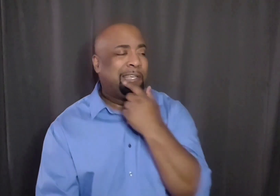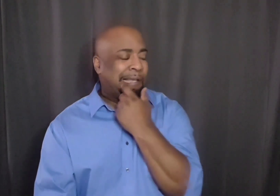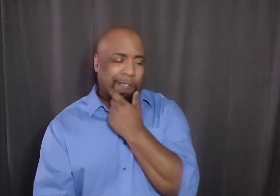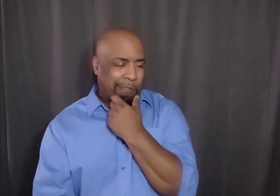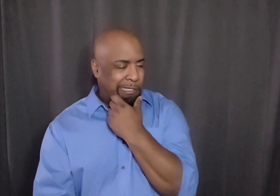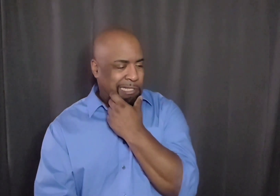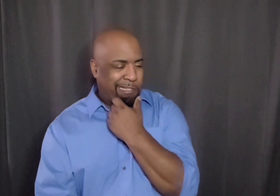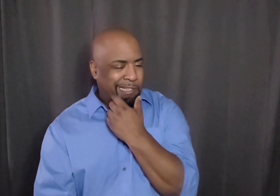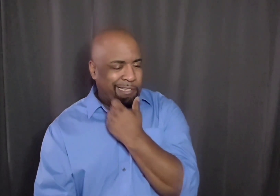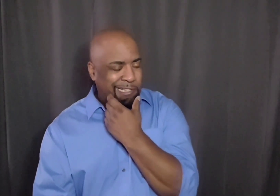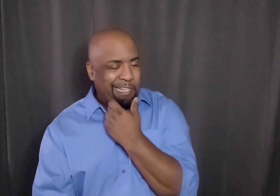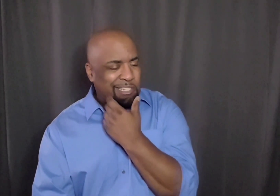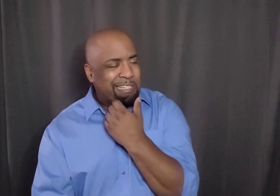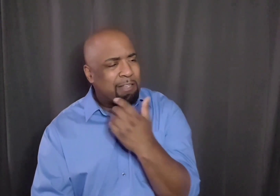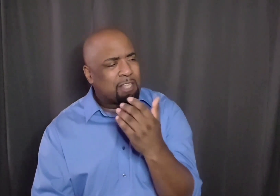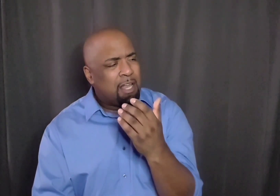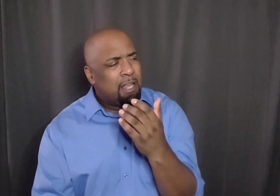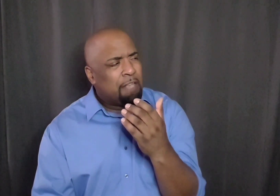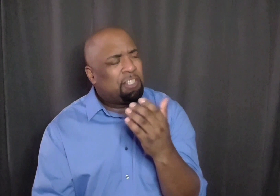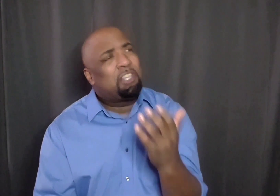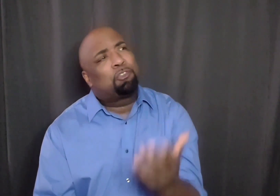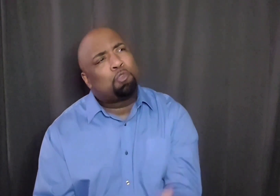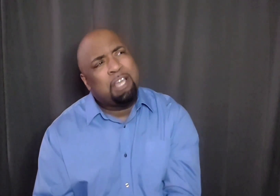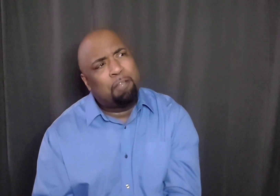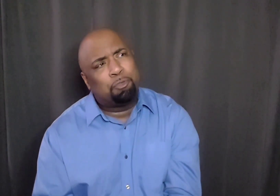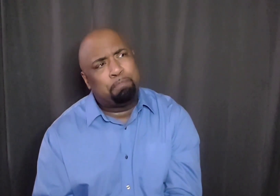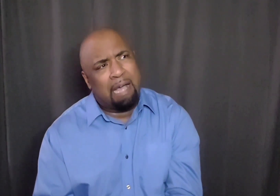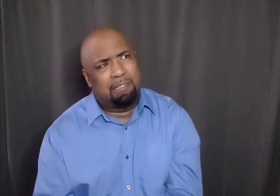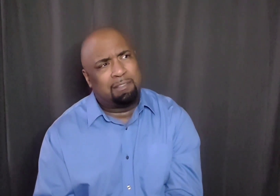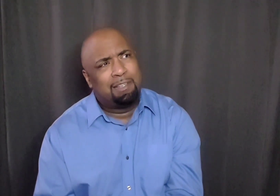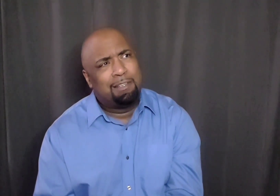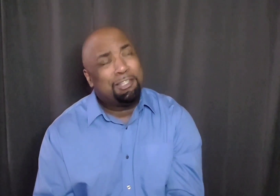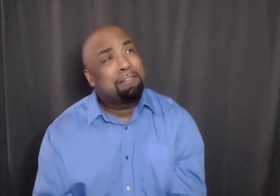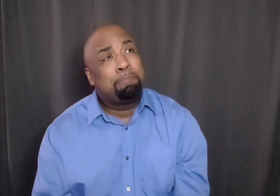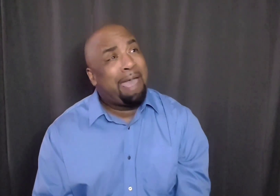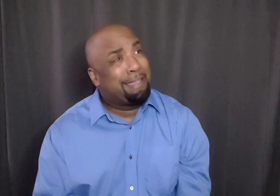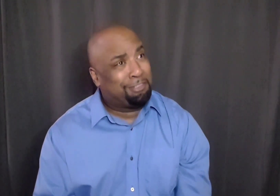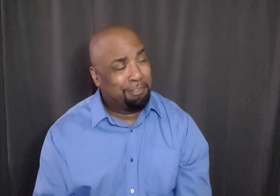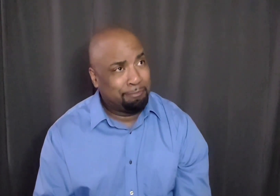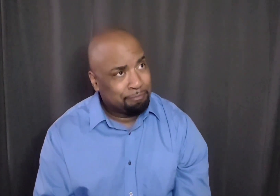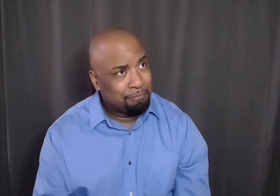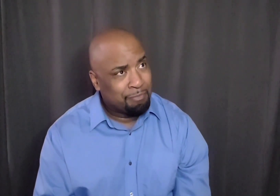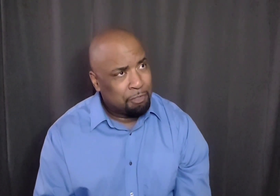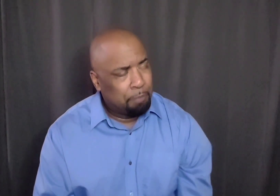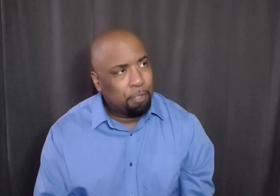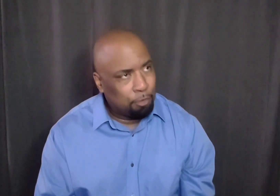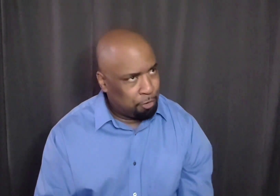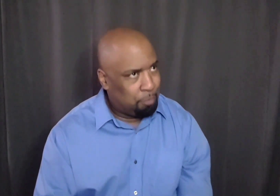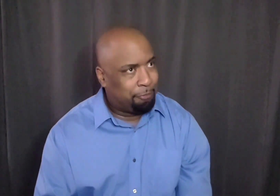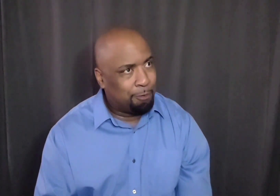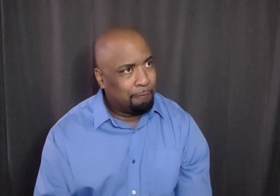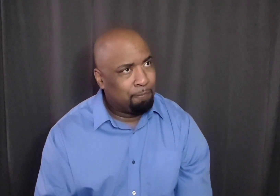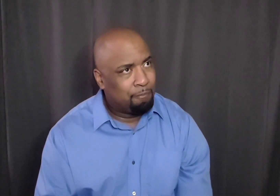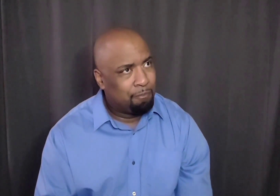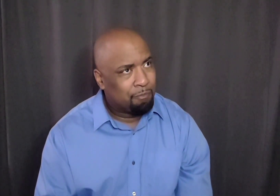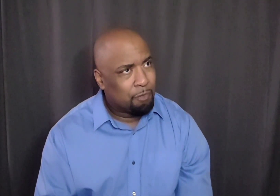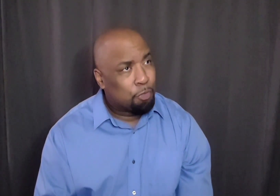out of all this?" She says she sells 300 boxes. She gets a patch to put on her uniform.